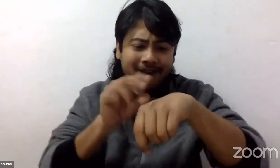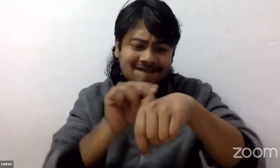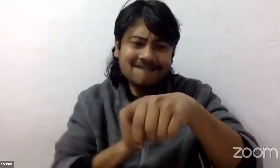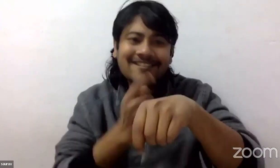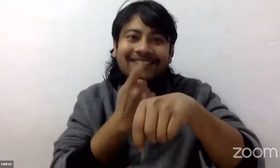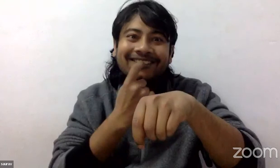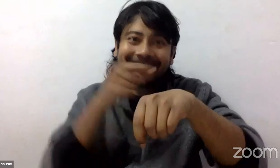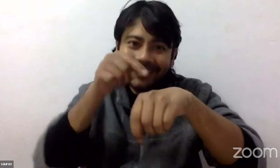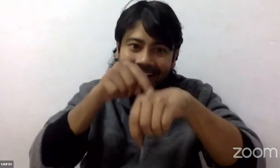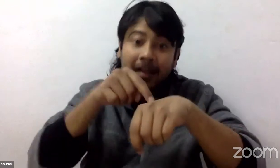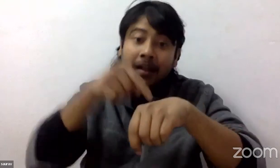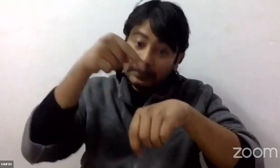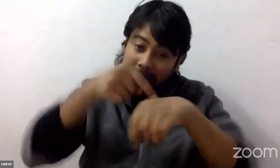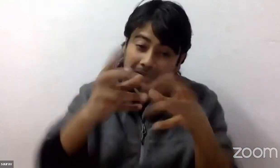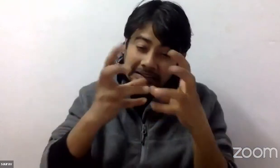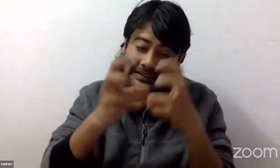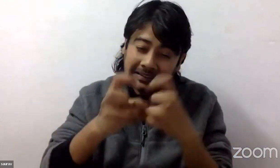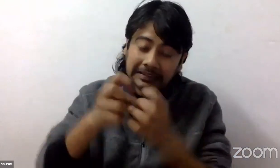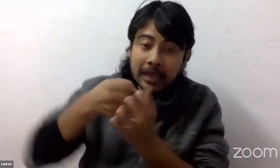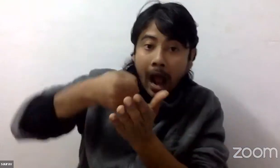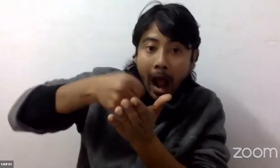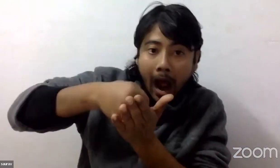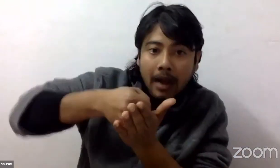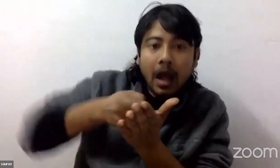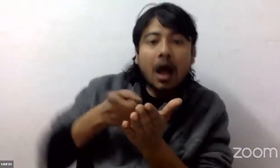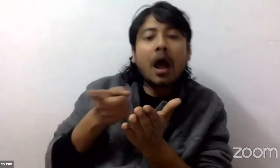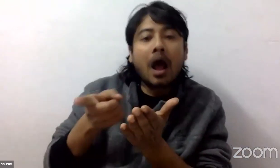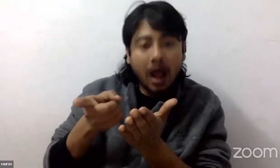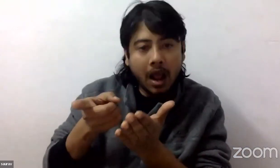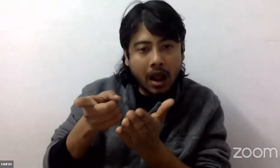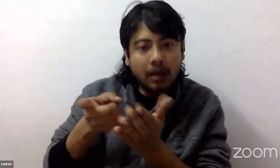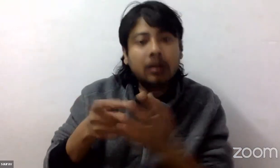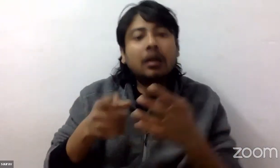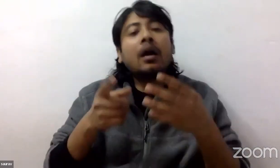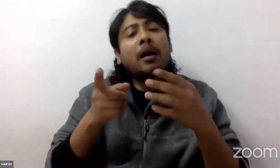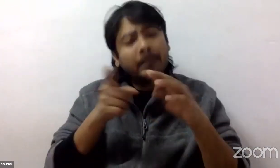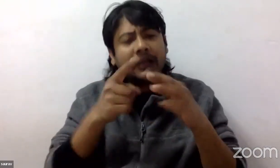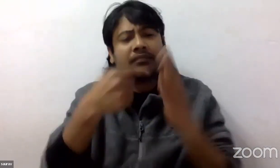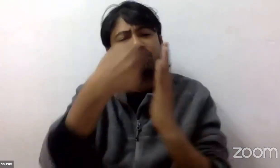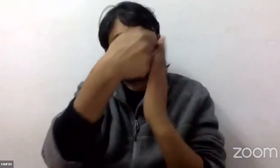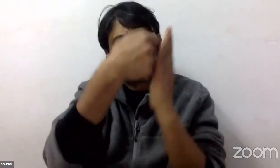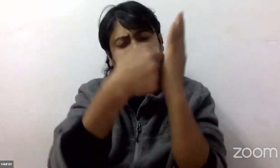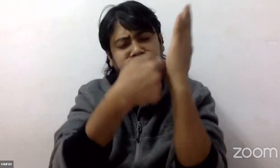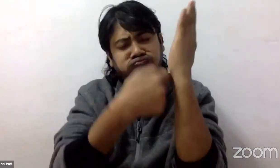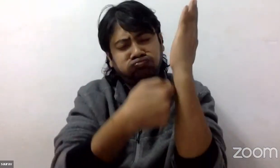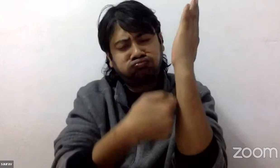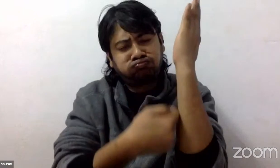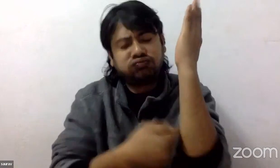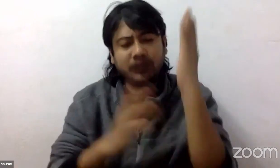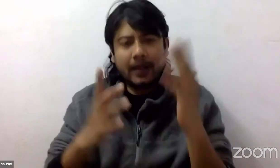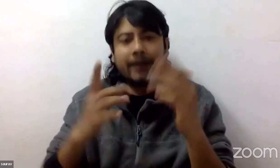times also. Only thing is just don't eat grains. Okay, so let's move